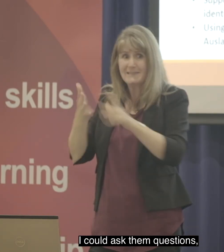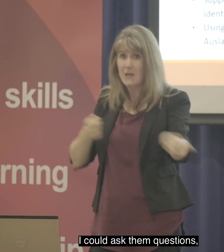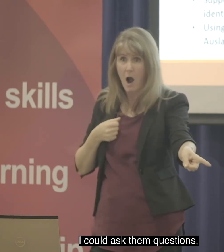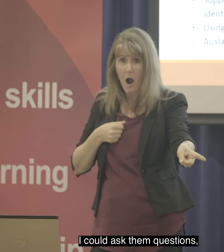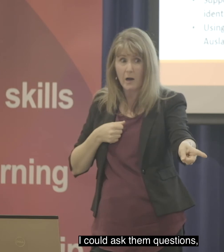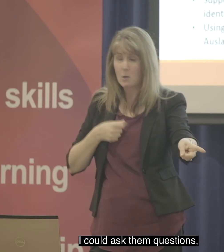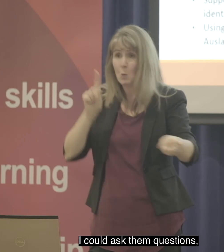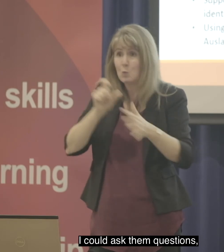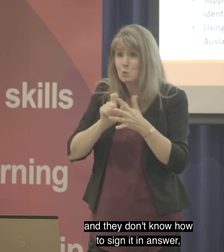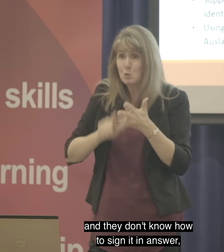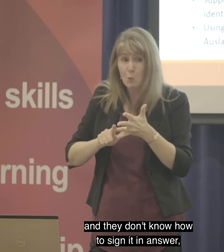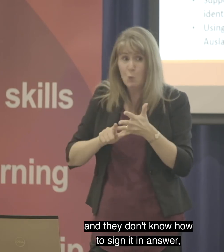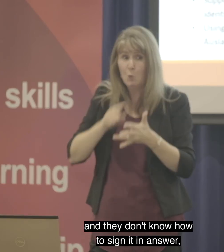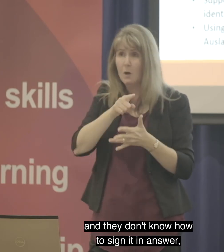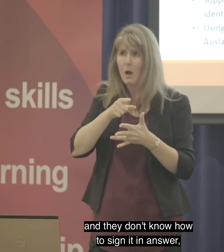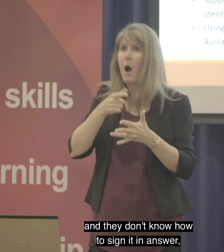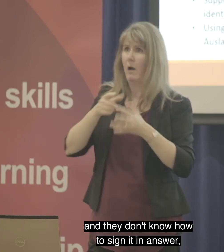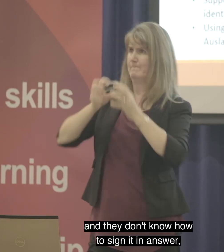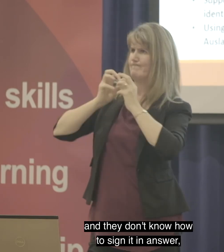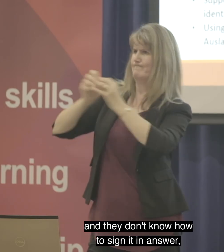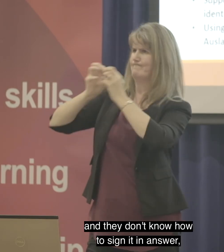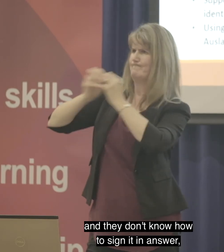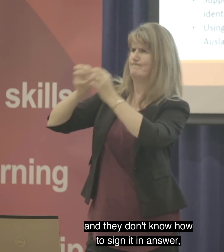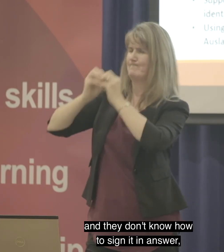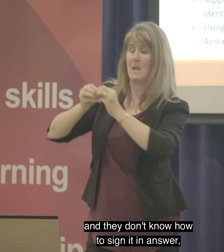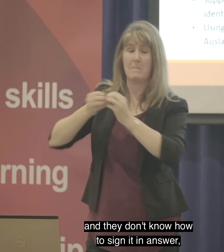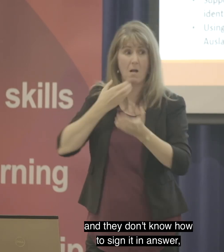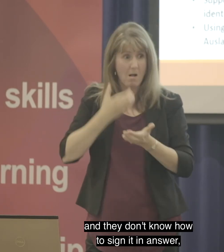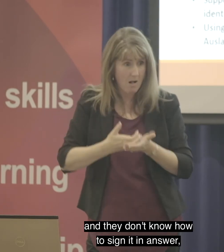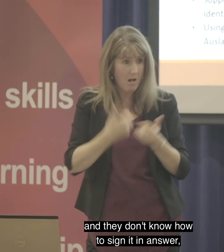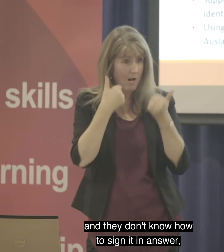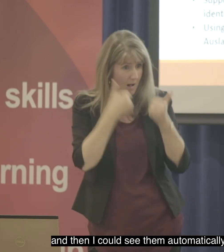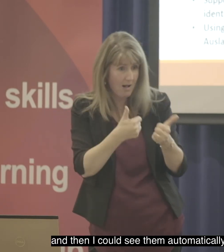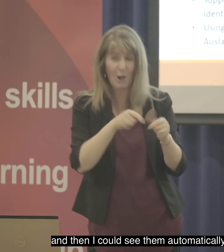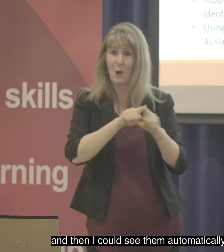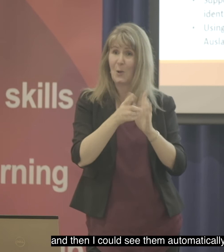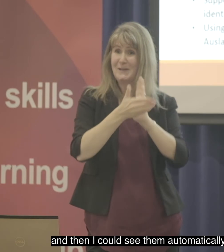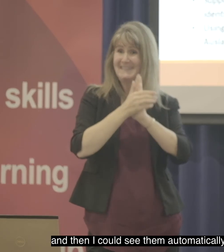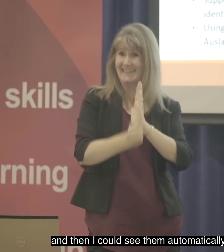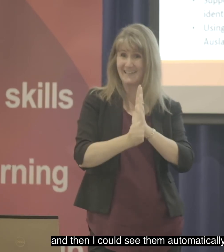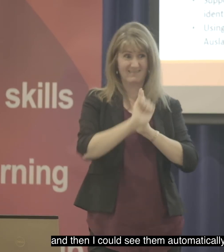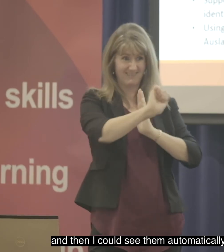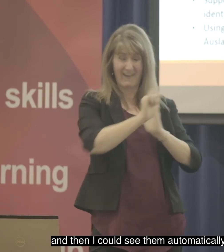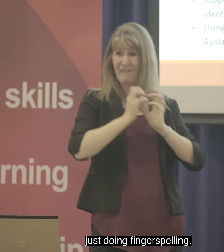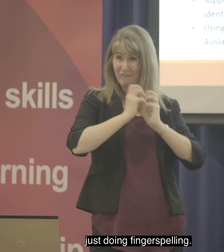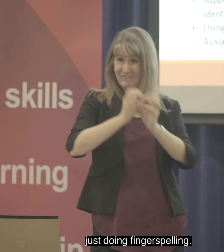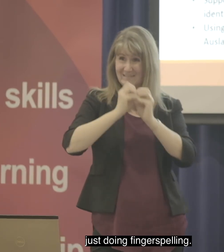could ask them questions and they don't know how to sign it in answer. And then I could see them automatically just doing